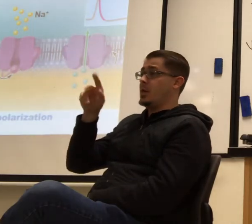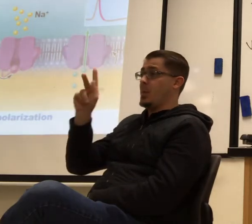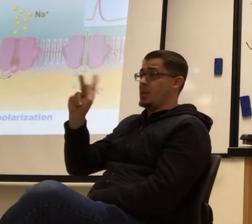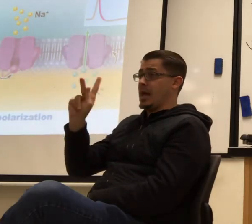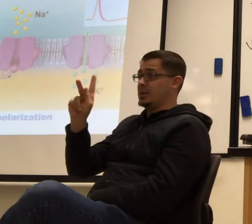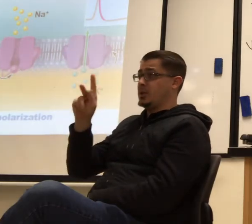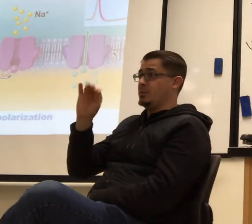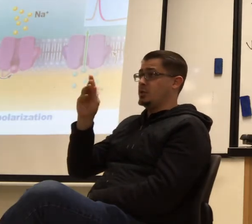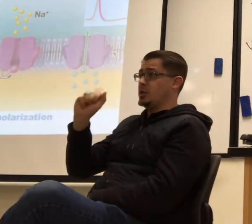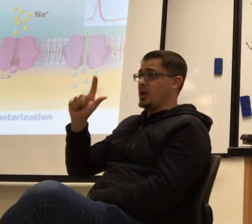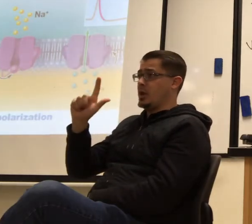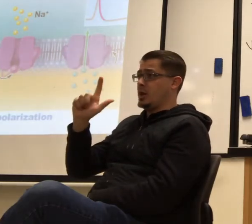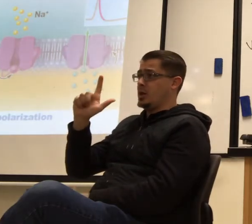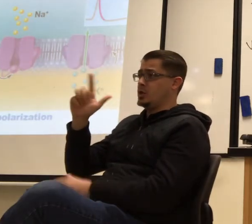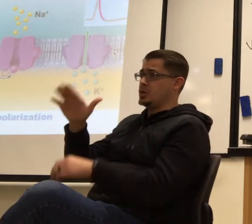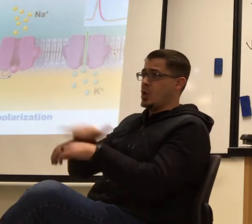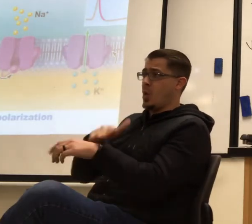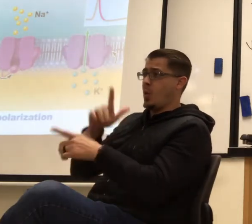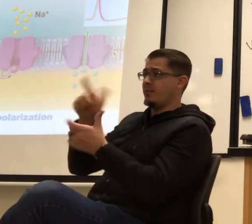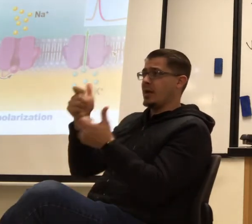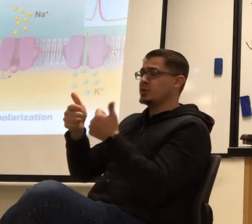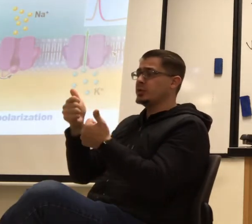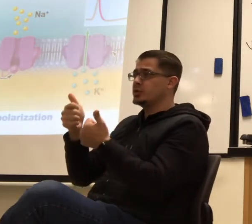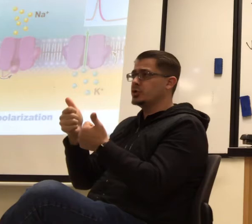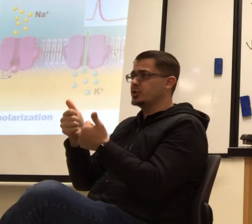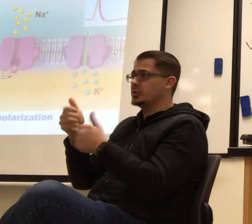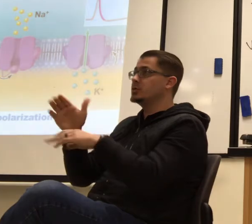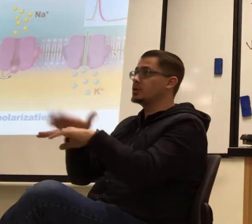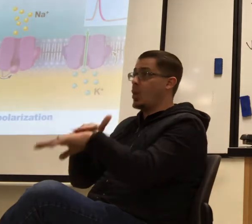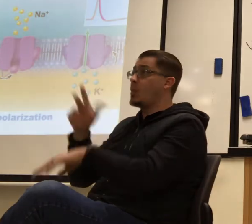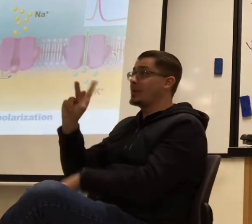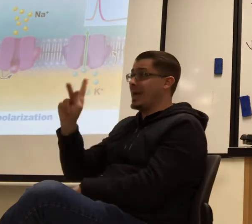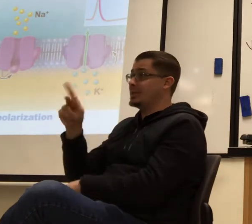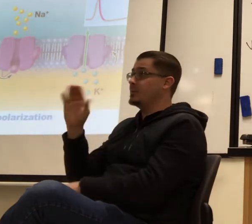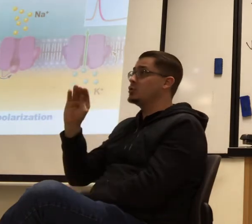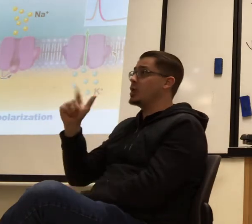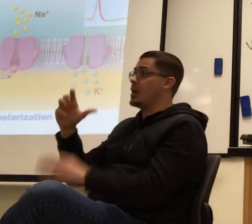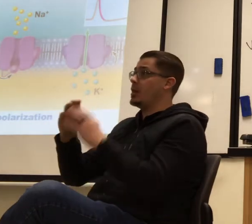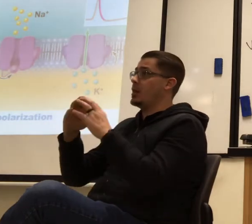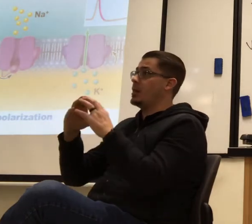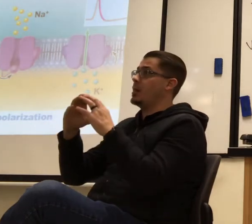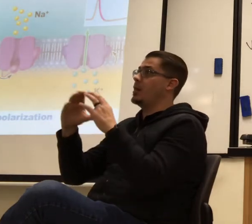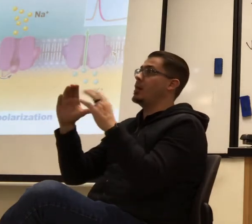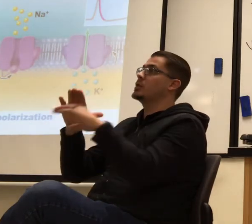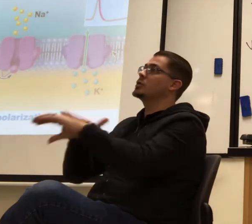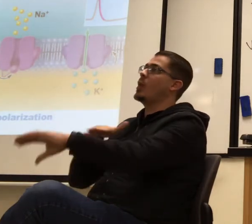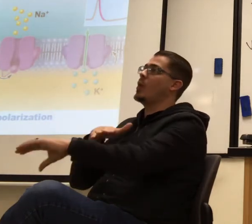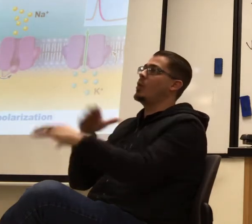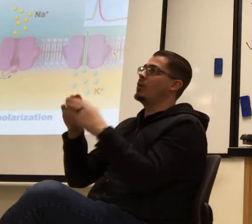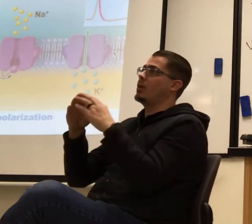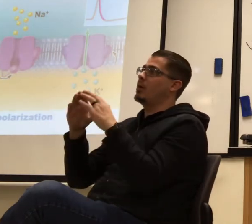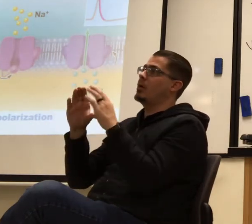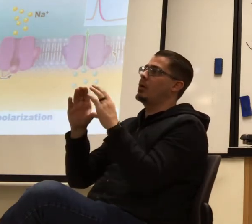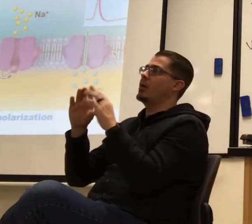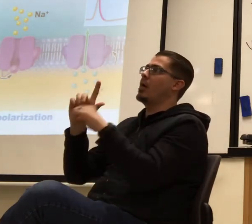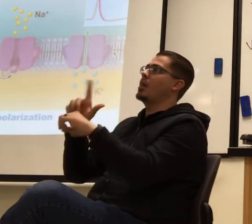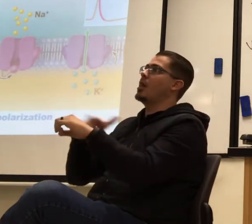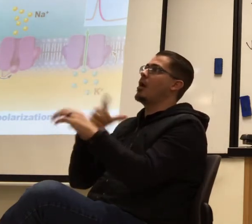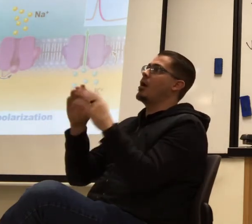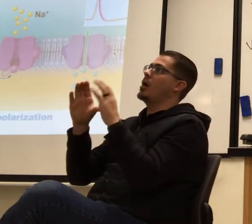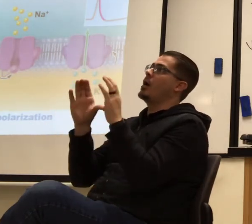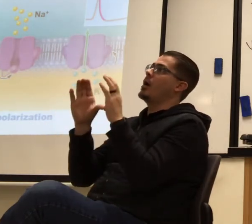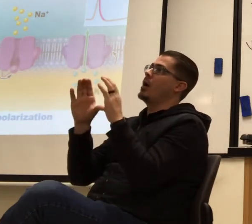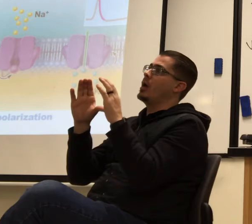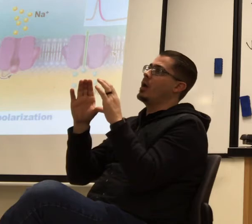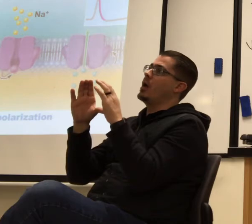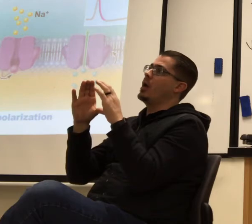channels fast or slow? Slow, very good. That means they open more slowly and they take longer to close.